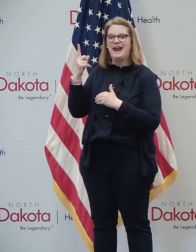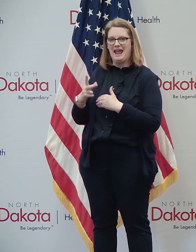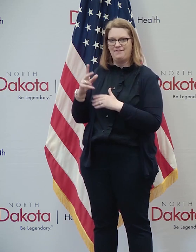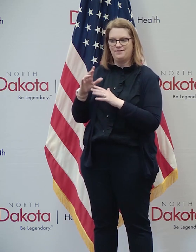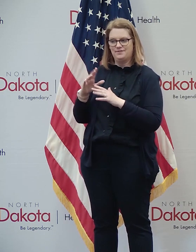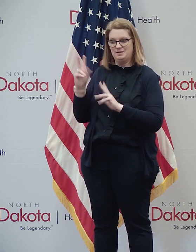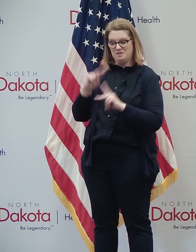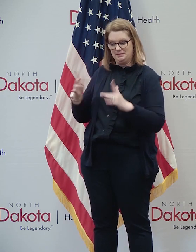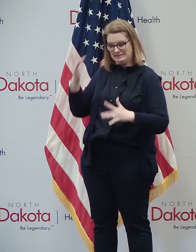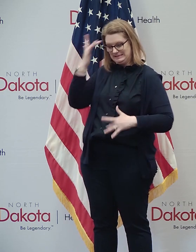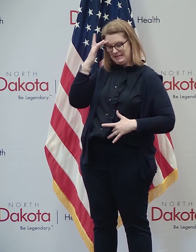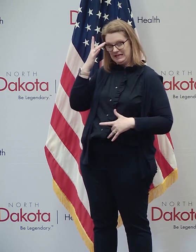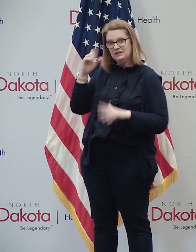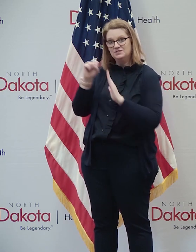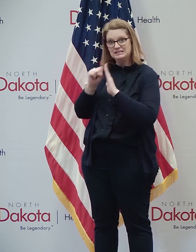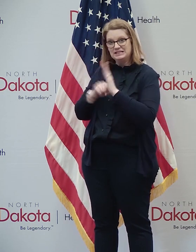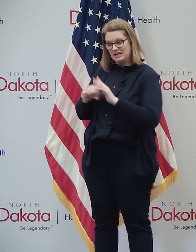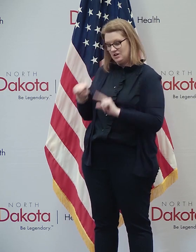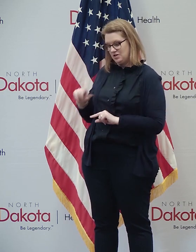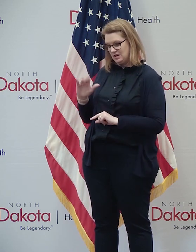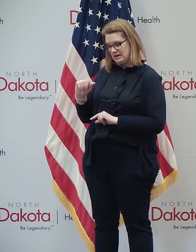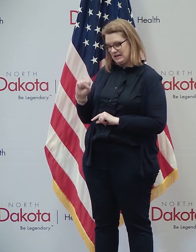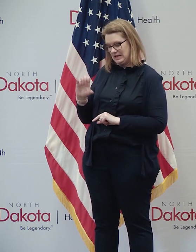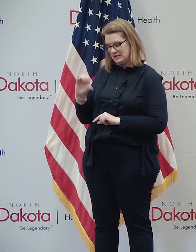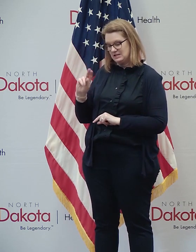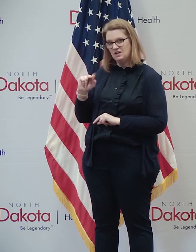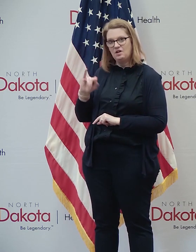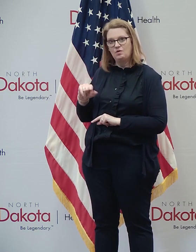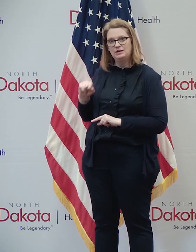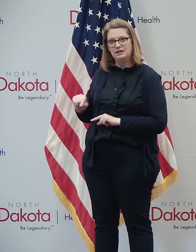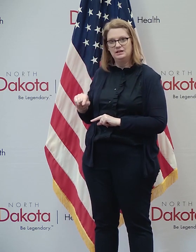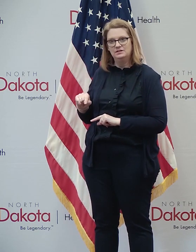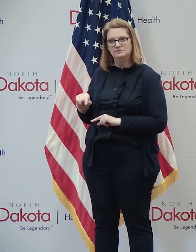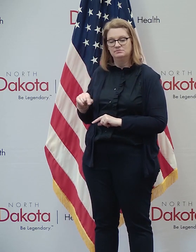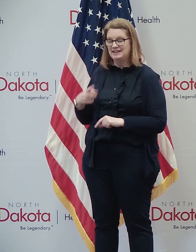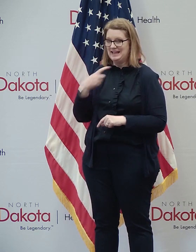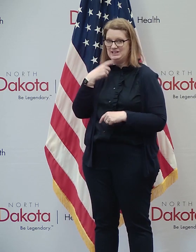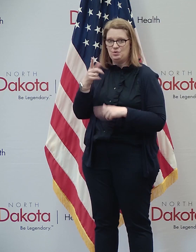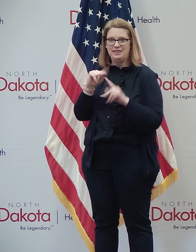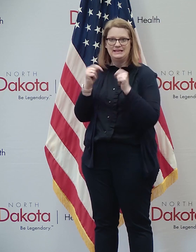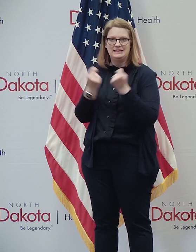does the state plan to close that disparity? Well, we're going to try to close it this week with a